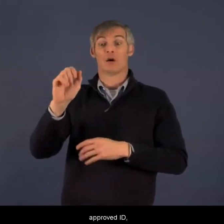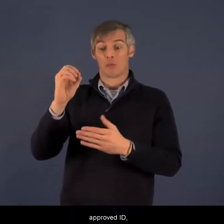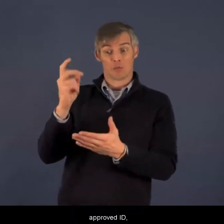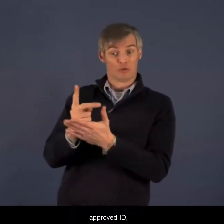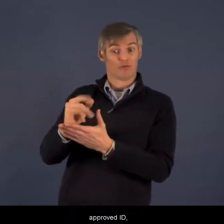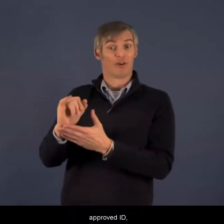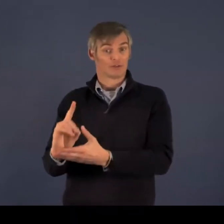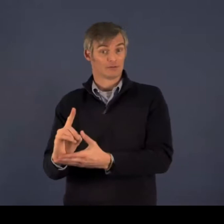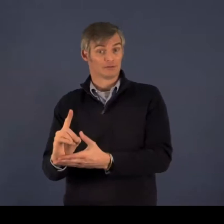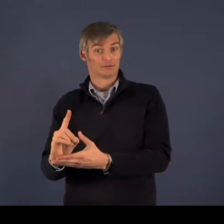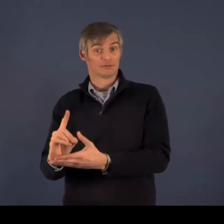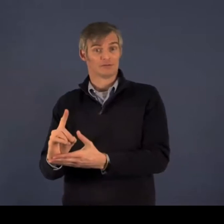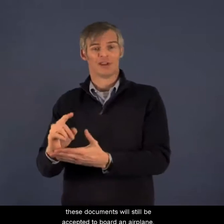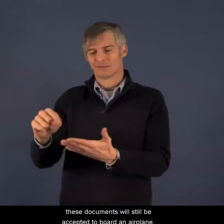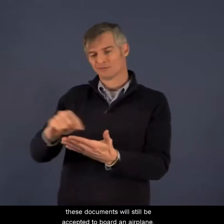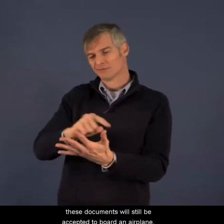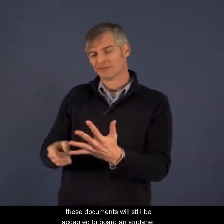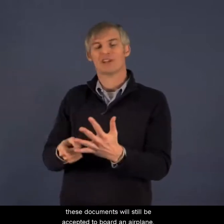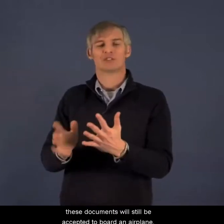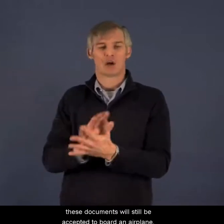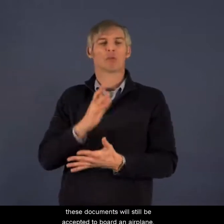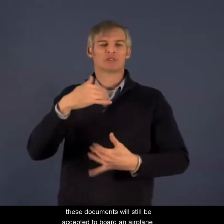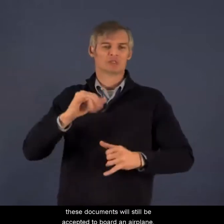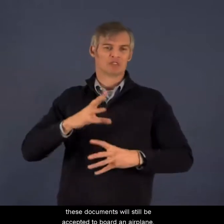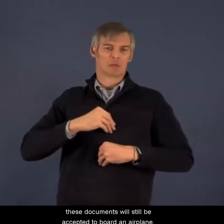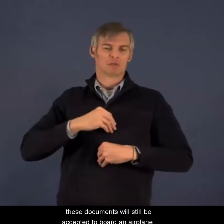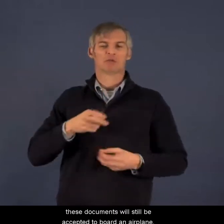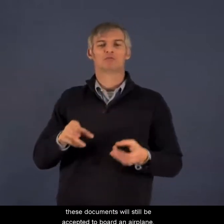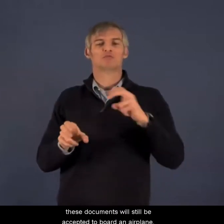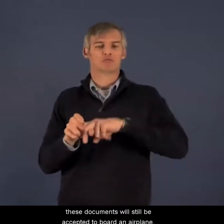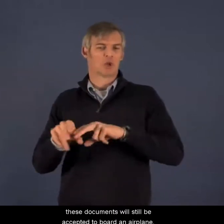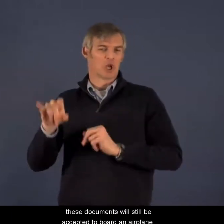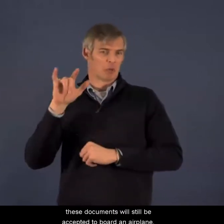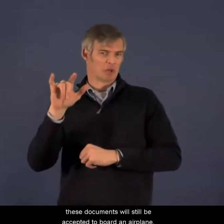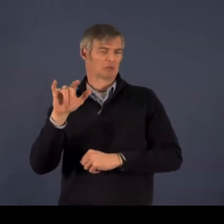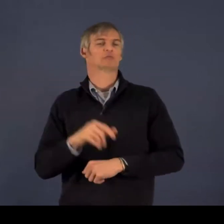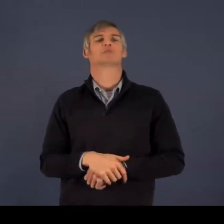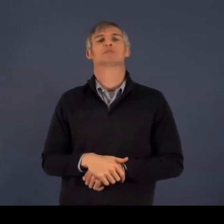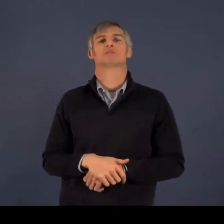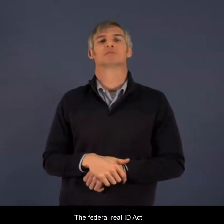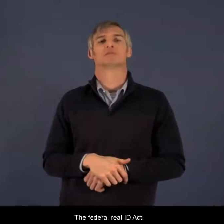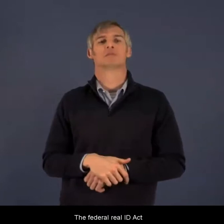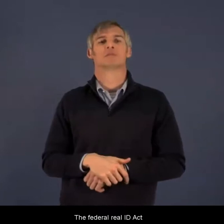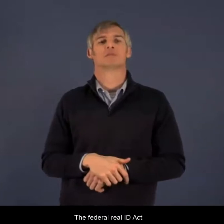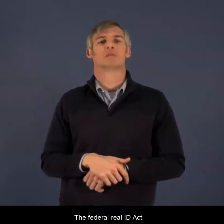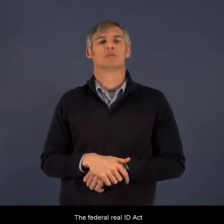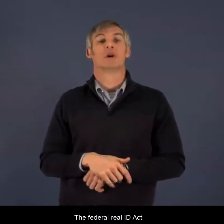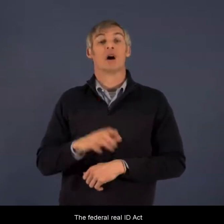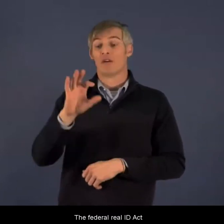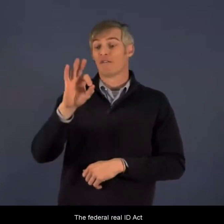approved ID, these documents will still be accepted to board an airplane. The Federal Real ID